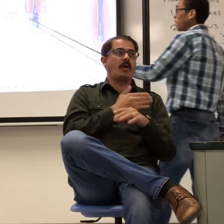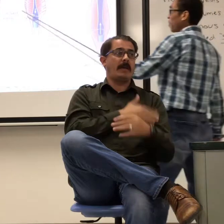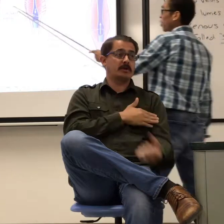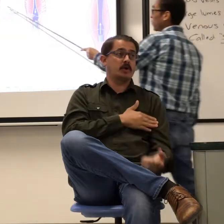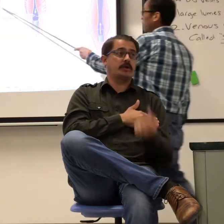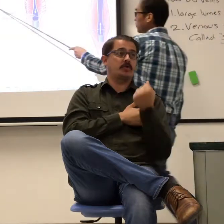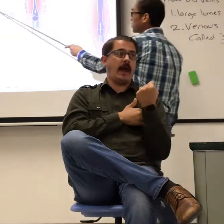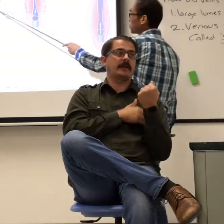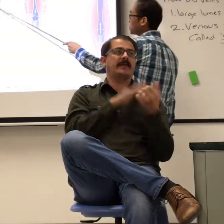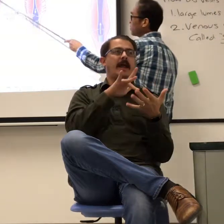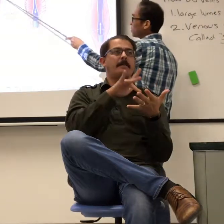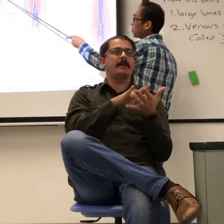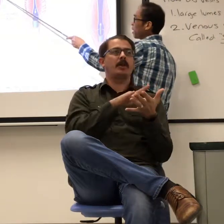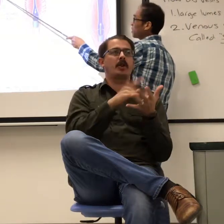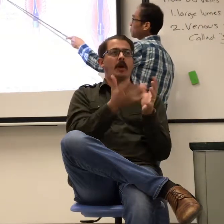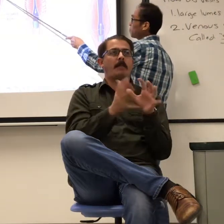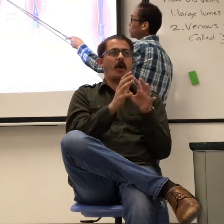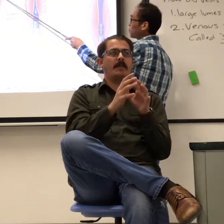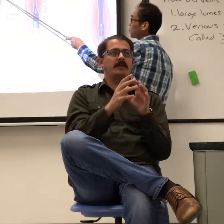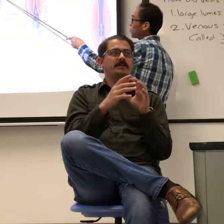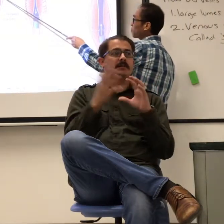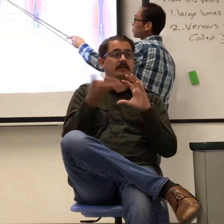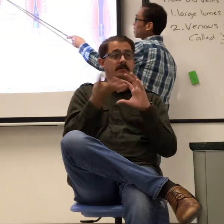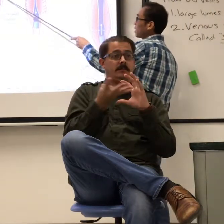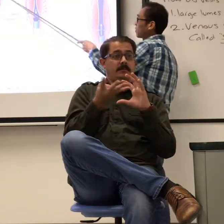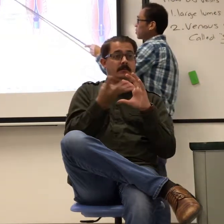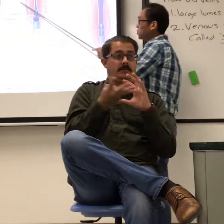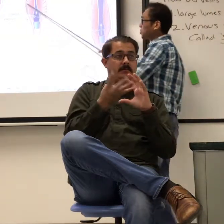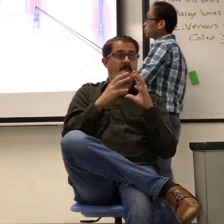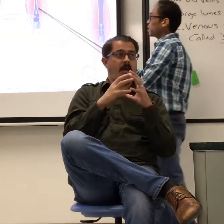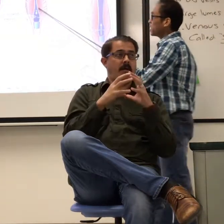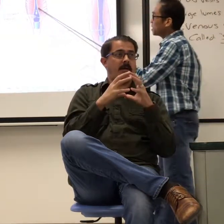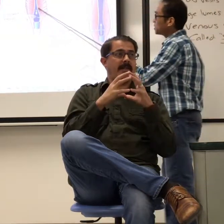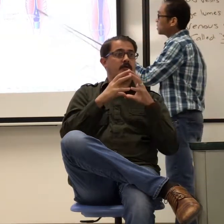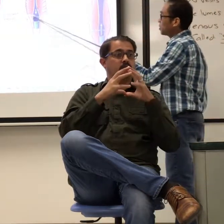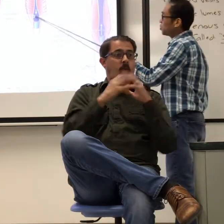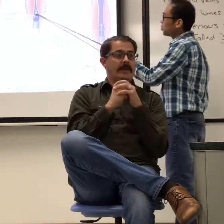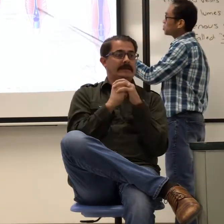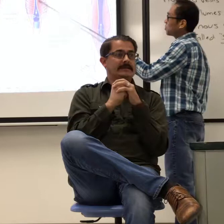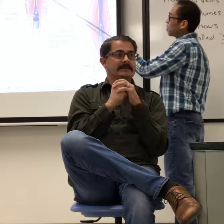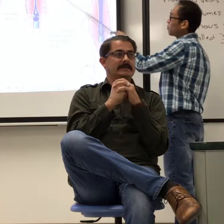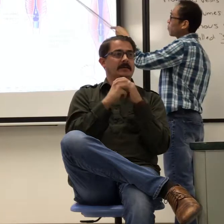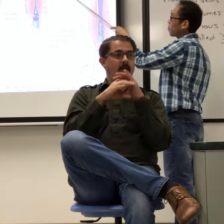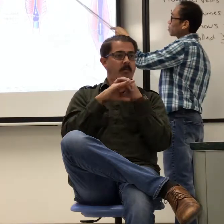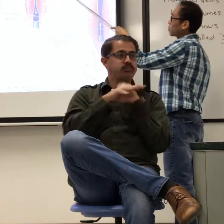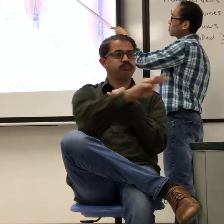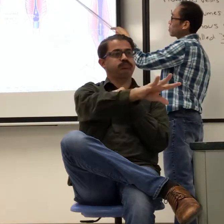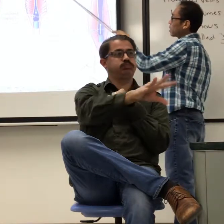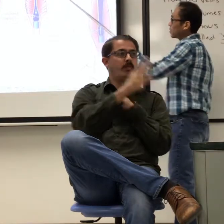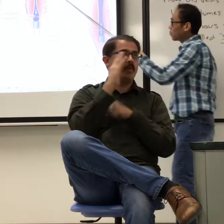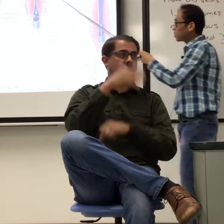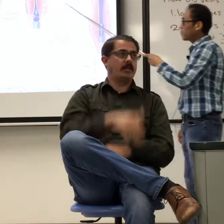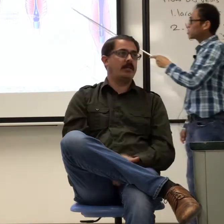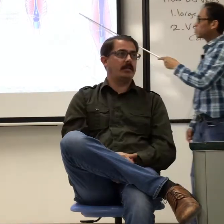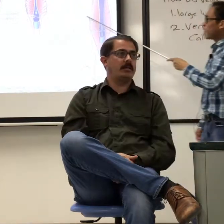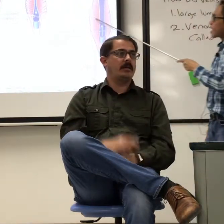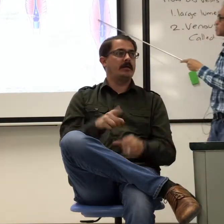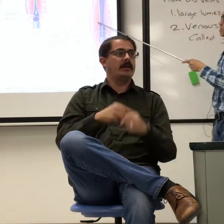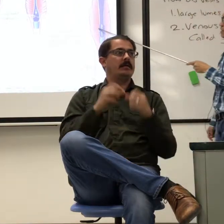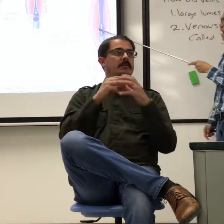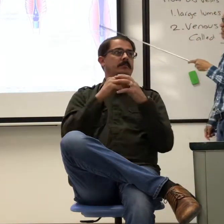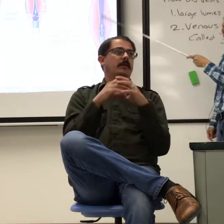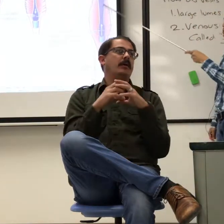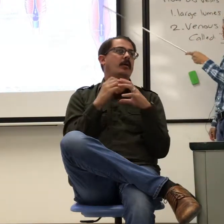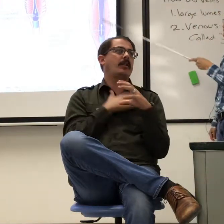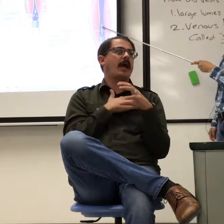middle compartment is receiving blood. Then when you squeeze, you push the blood forward. And then when the muscle